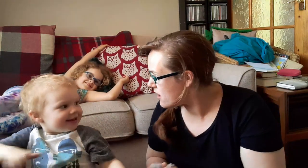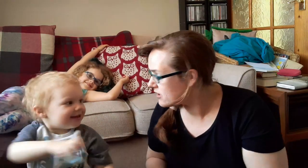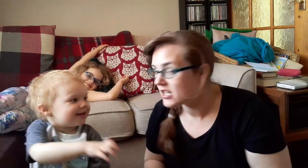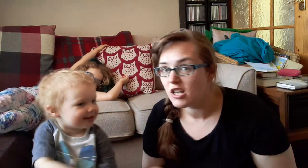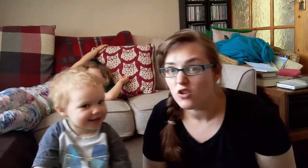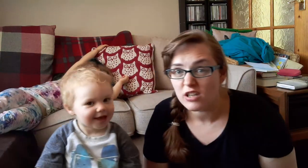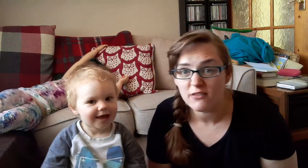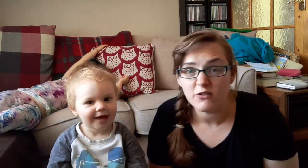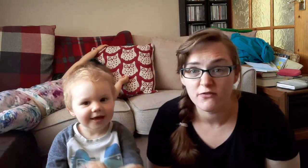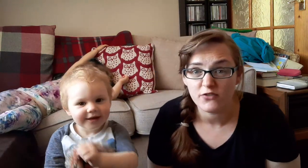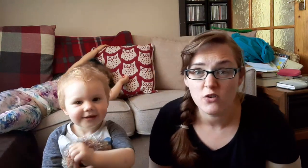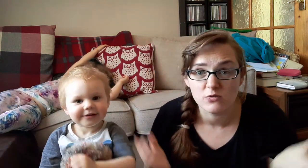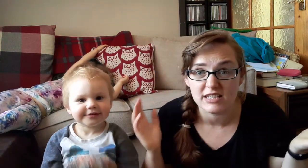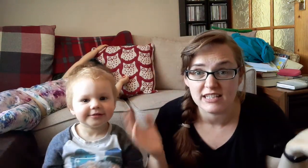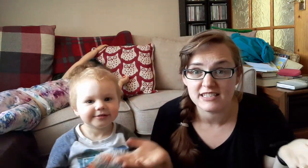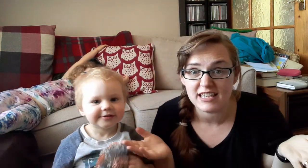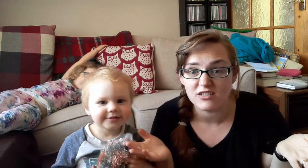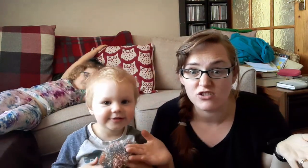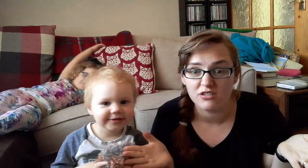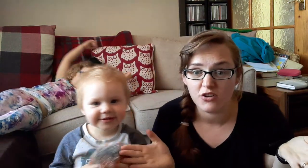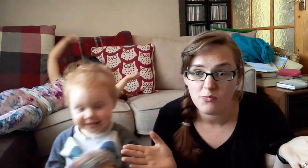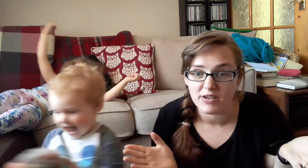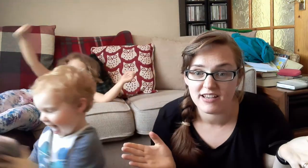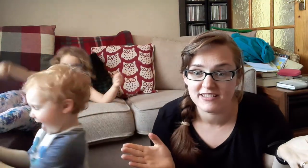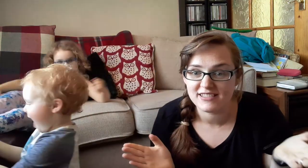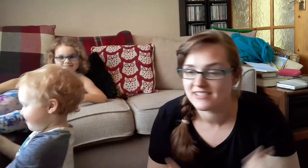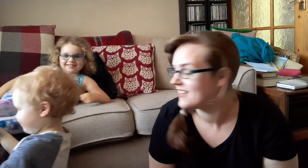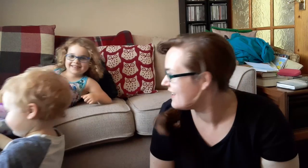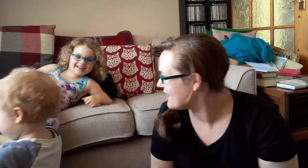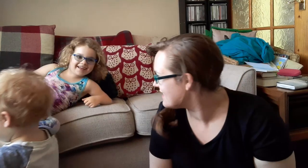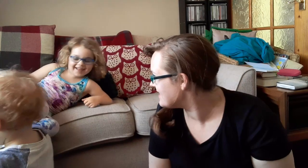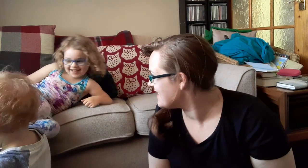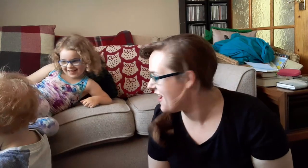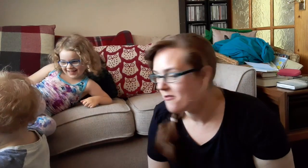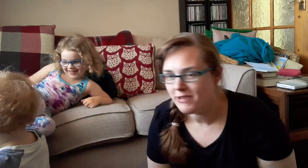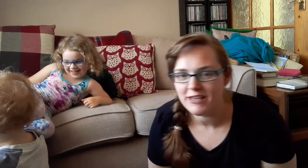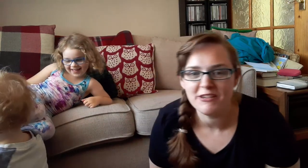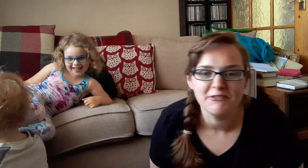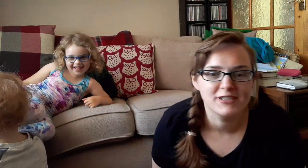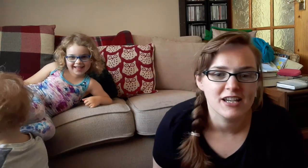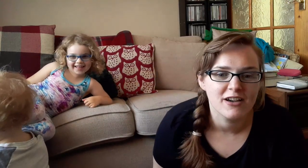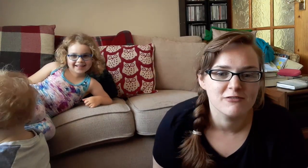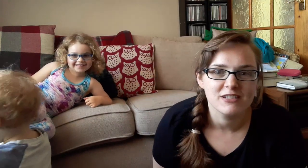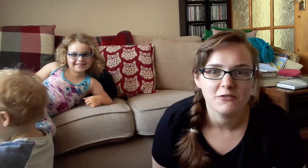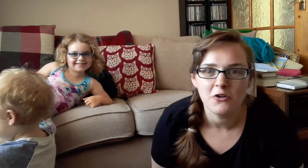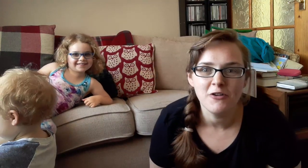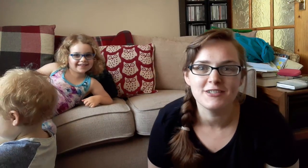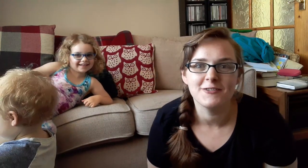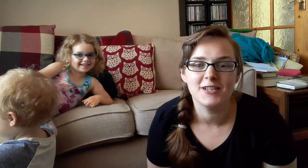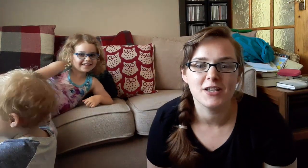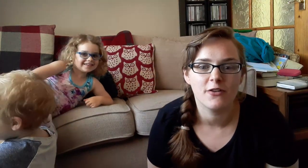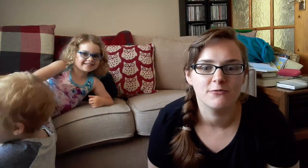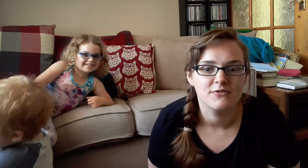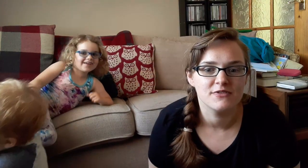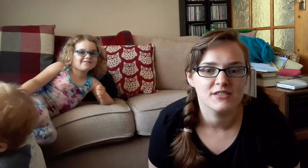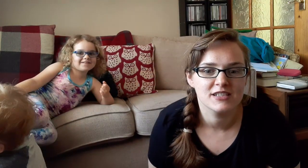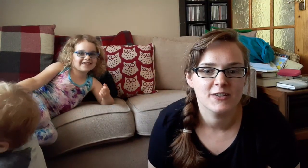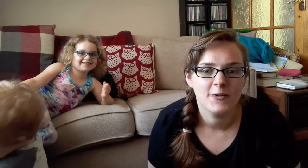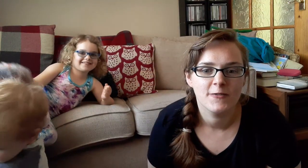bird looking for food in its kitchen cupboards? Yeah. No, you don't. Of course you don't. Stop being